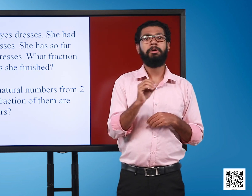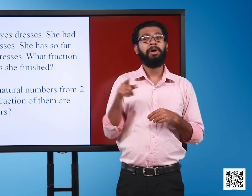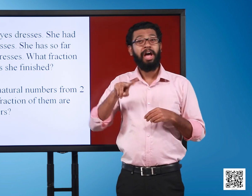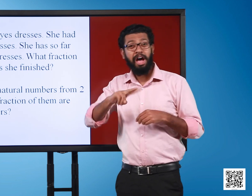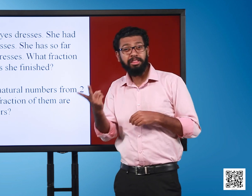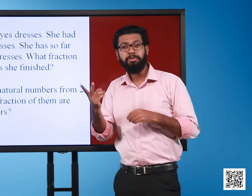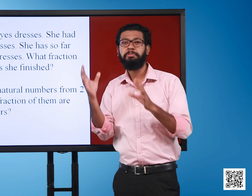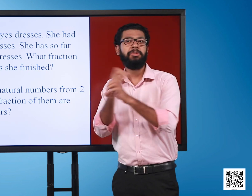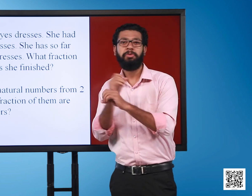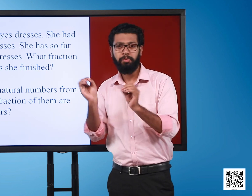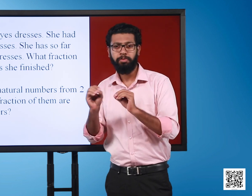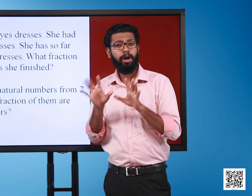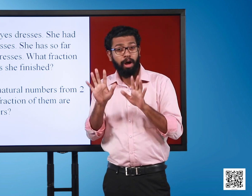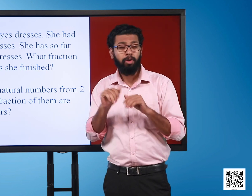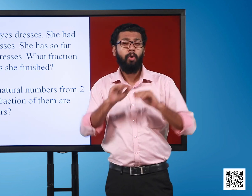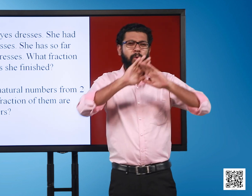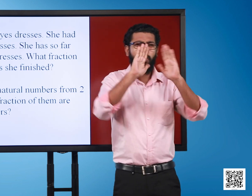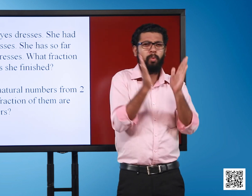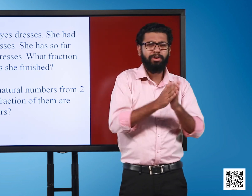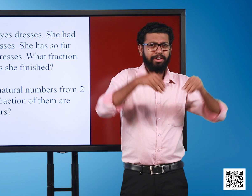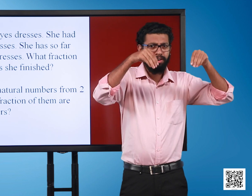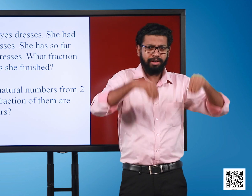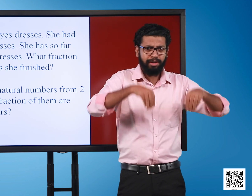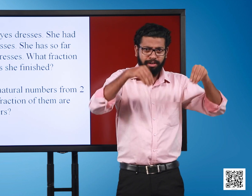What fraction of dresses has she finished?